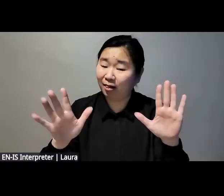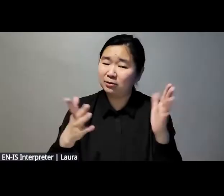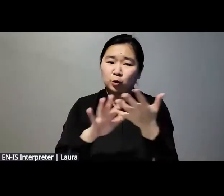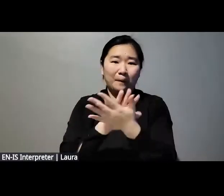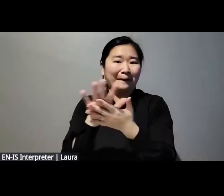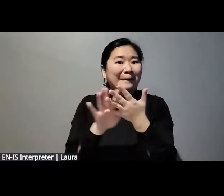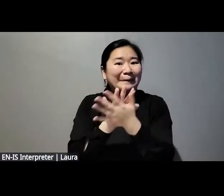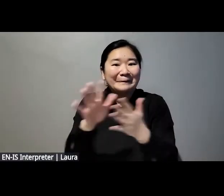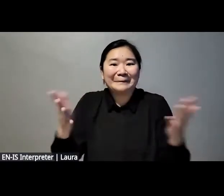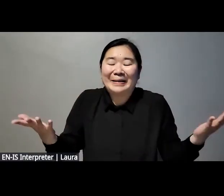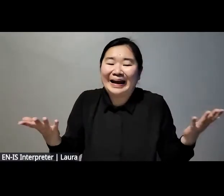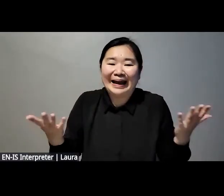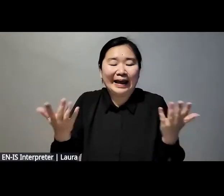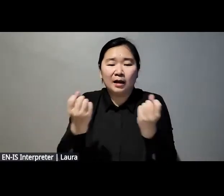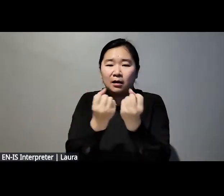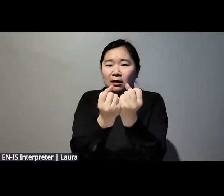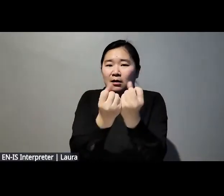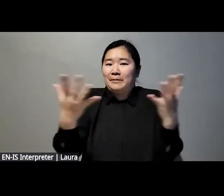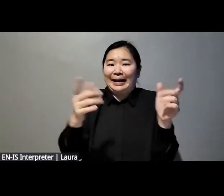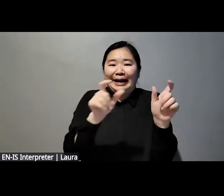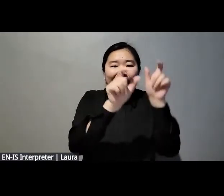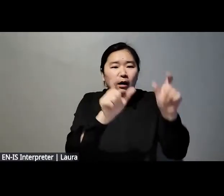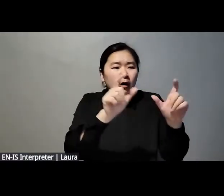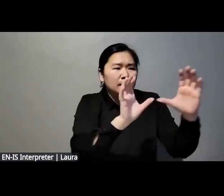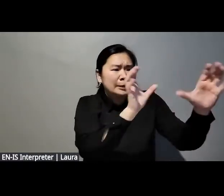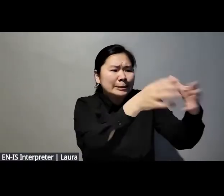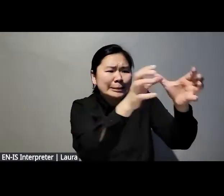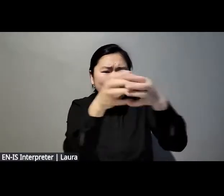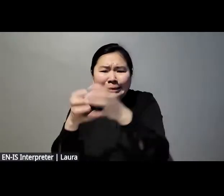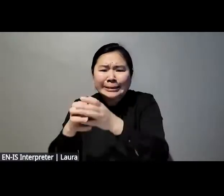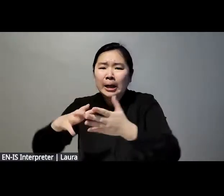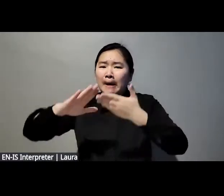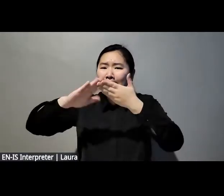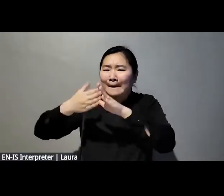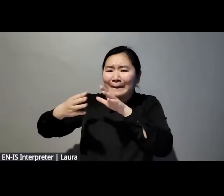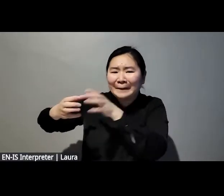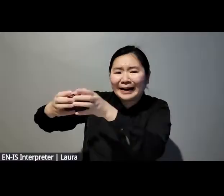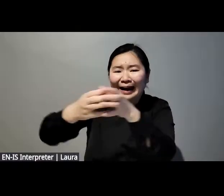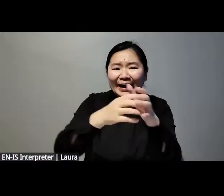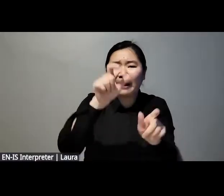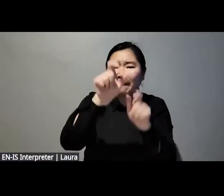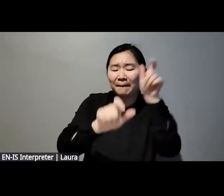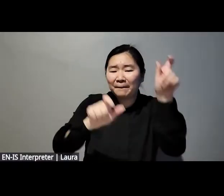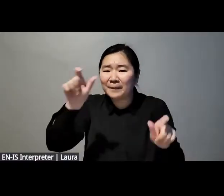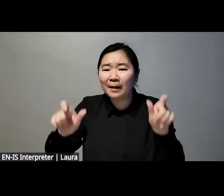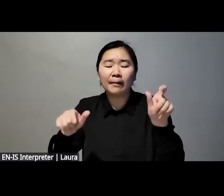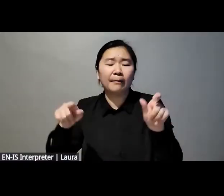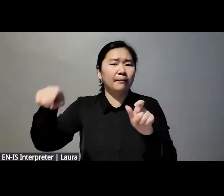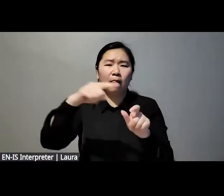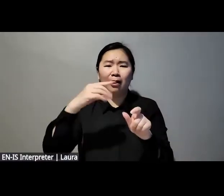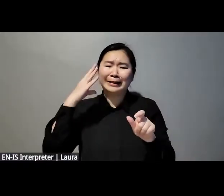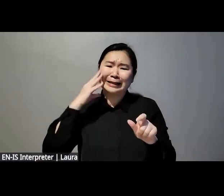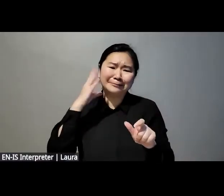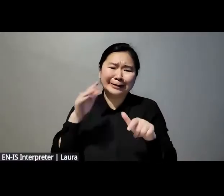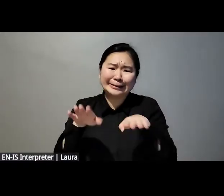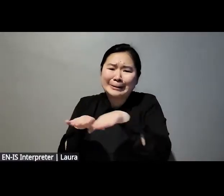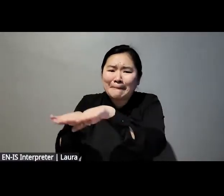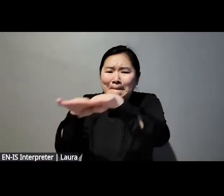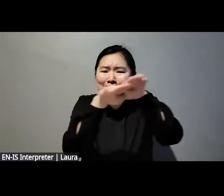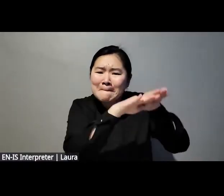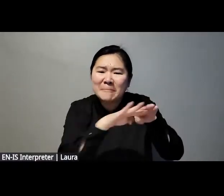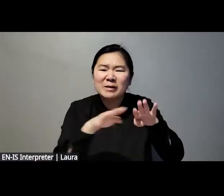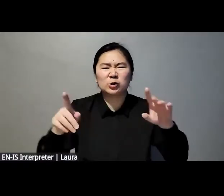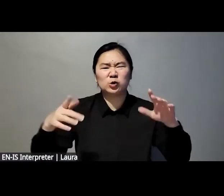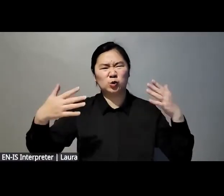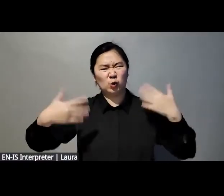also needed, with the focus on what works best. Secondly, there is partnering and